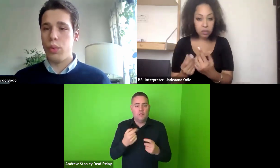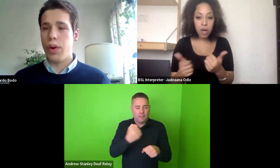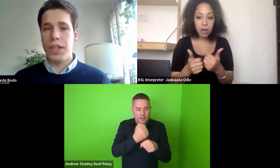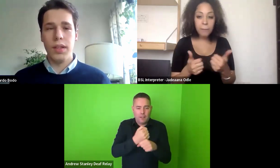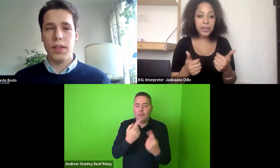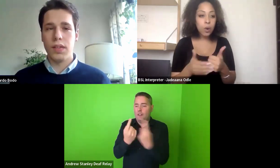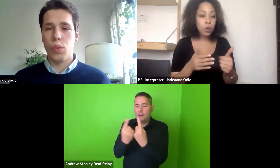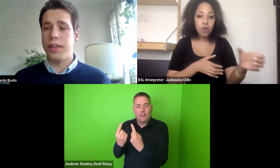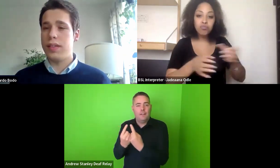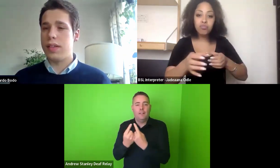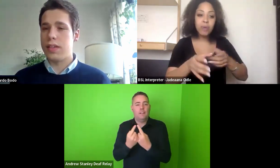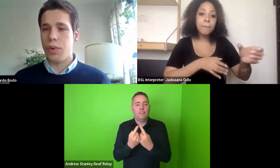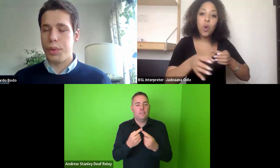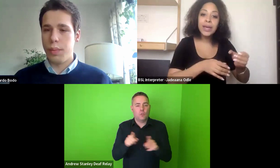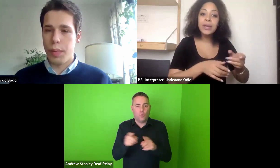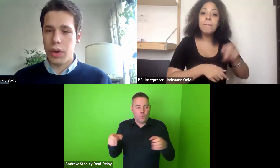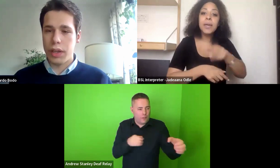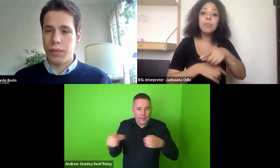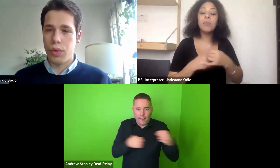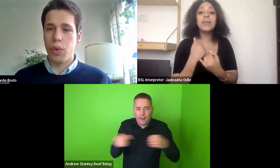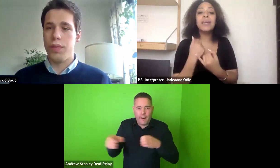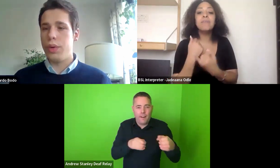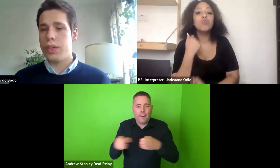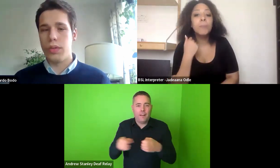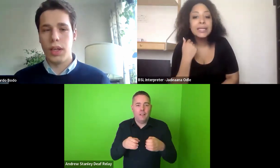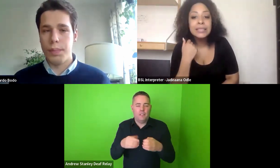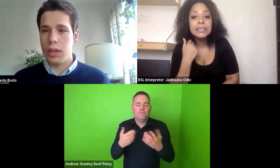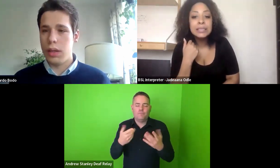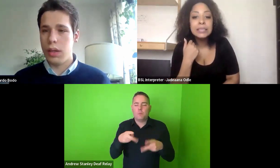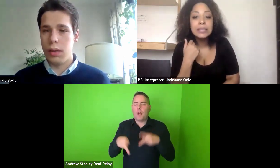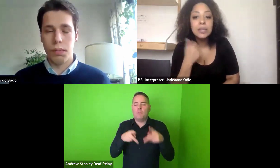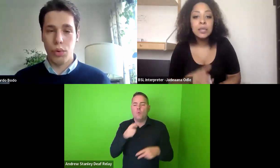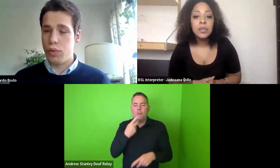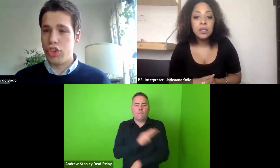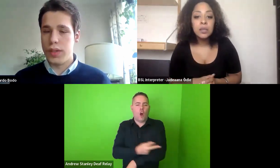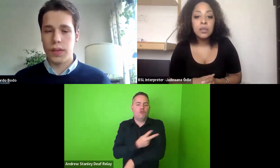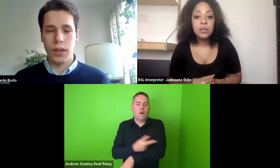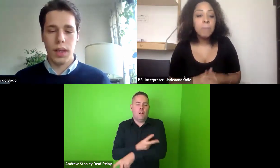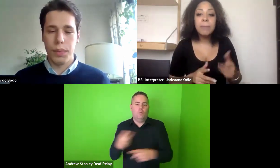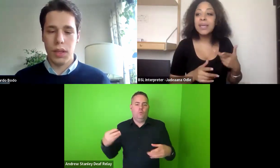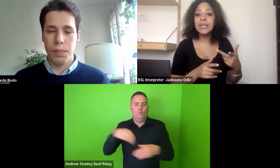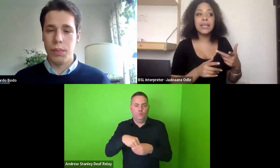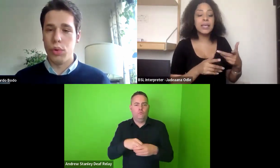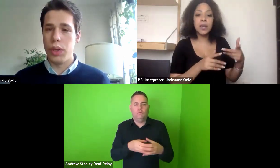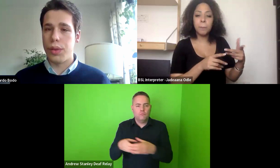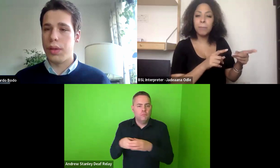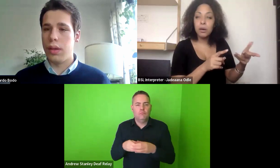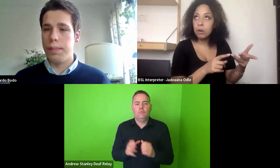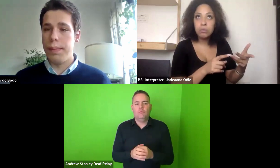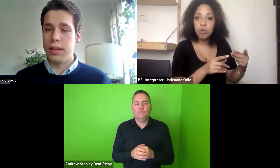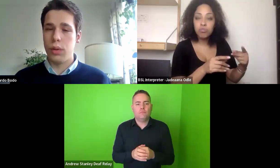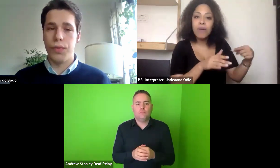have vulnerabilities, who are distant from the labor market for whatever reason. They can be refugees, they can be people